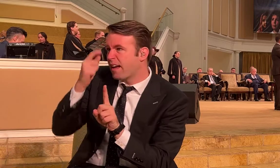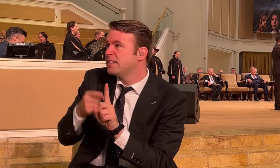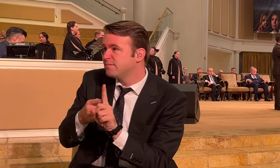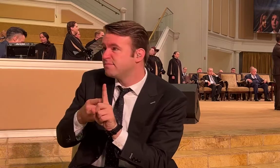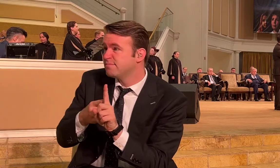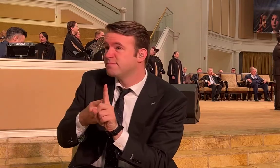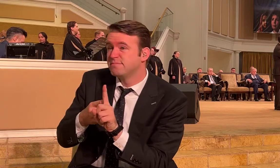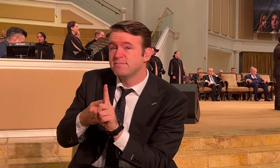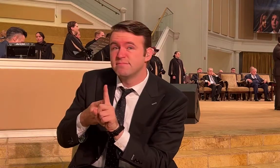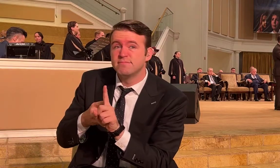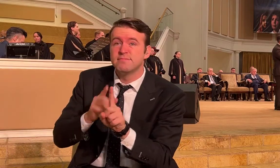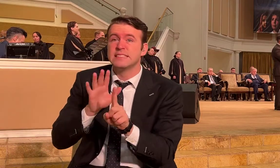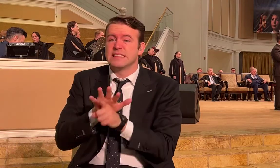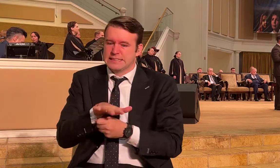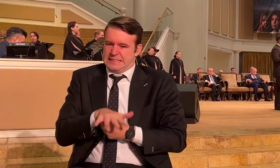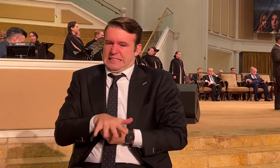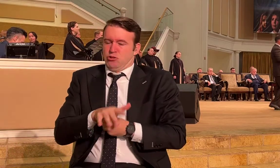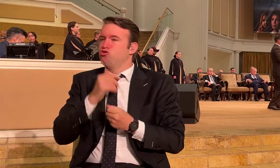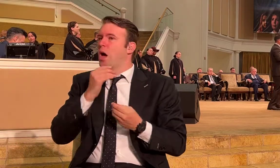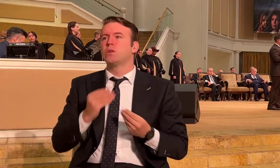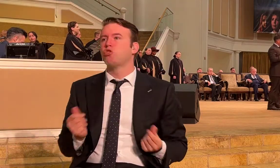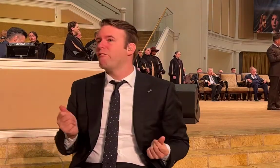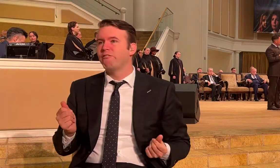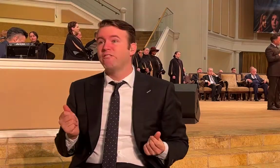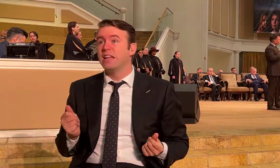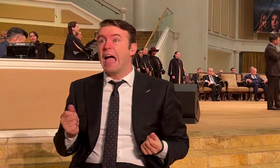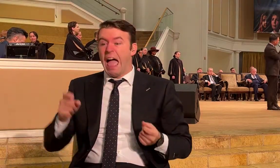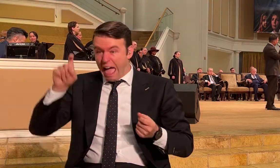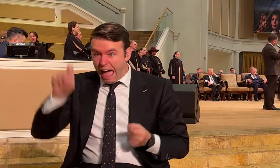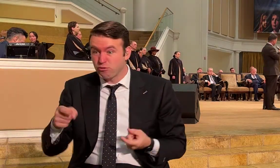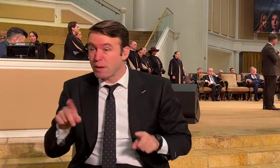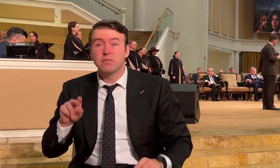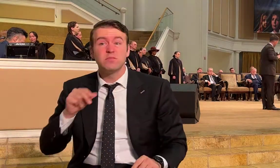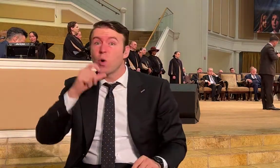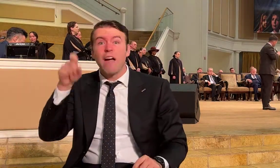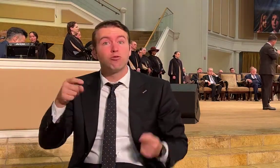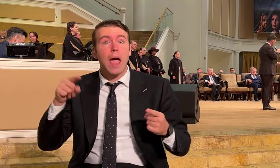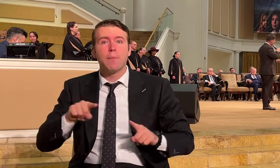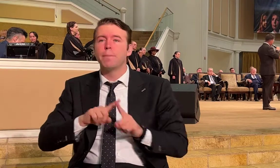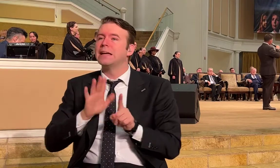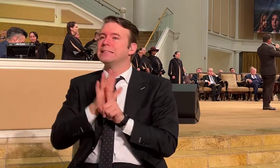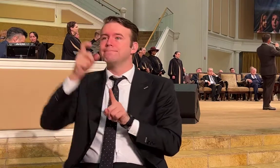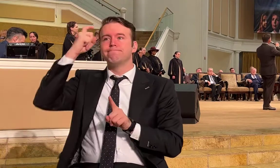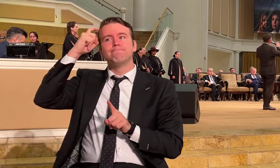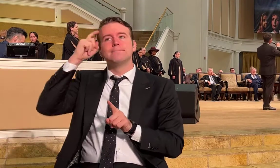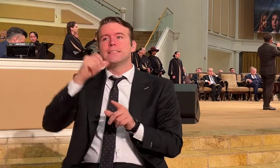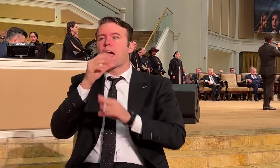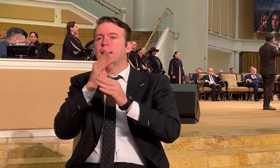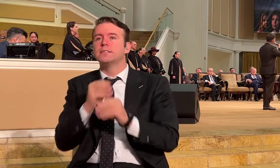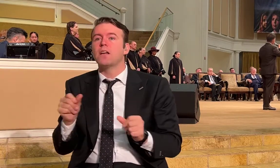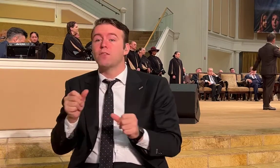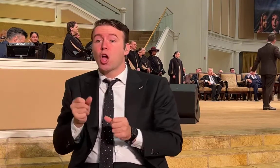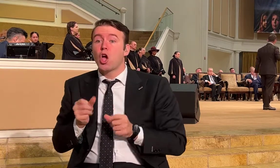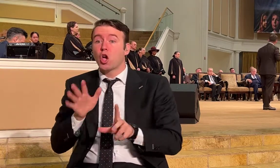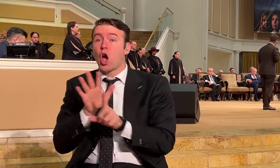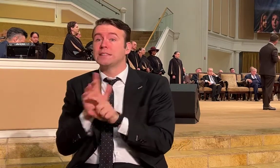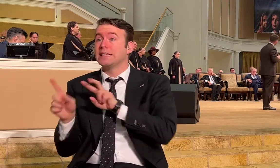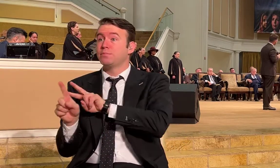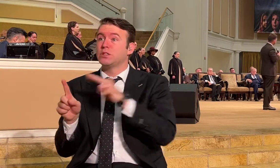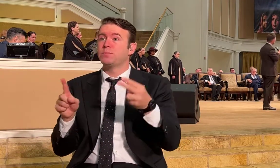Unresolved things will distort your